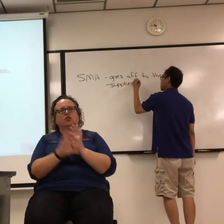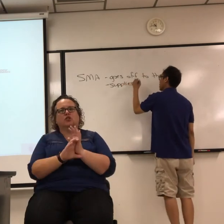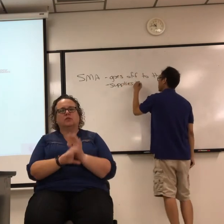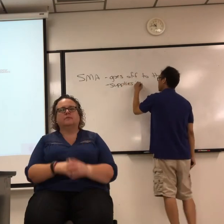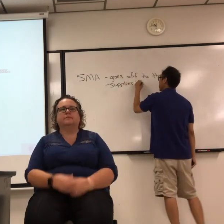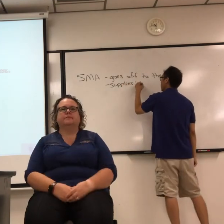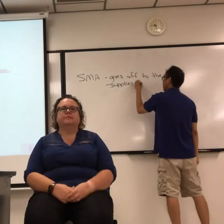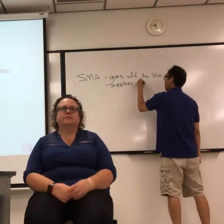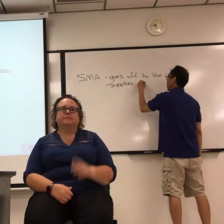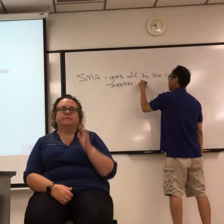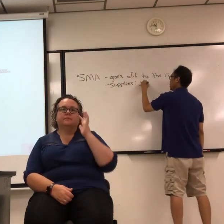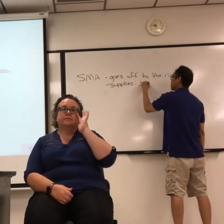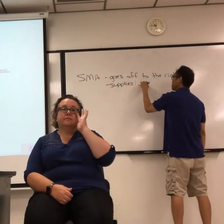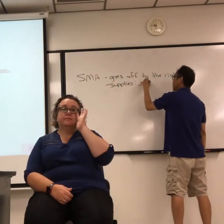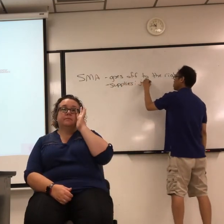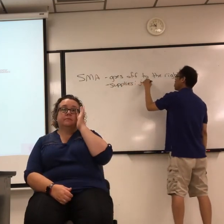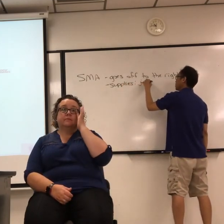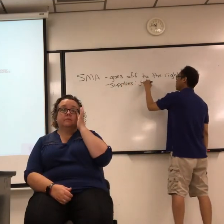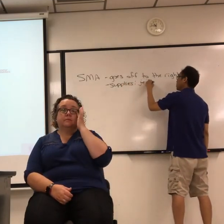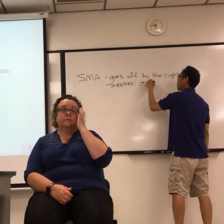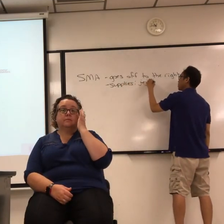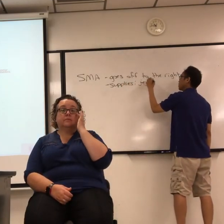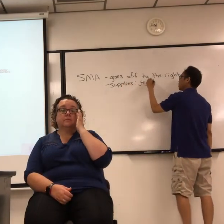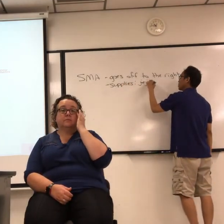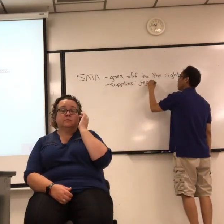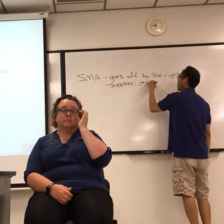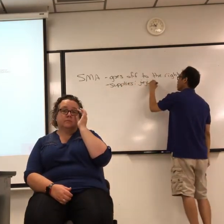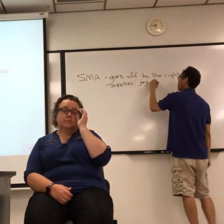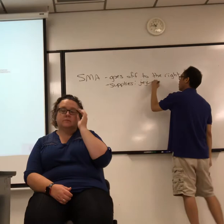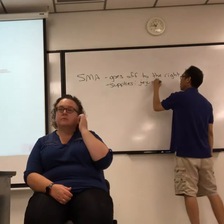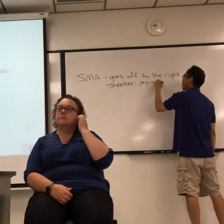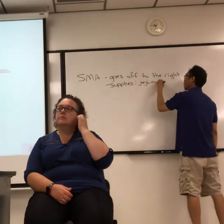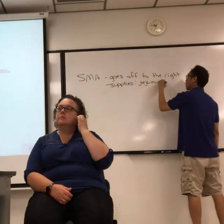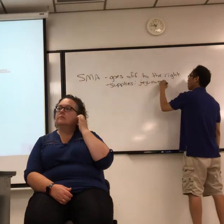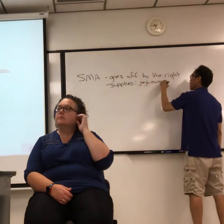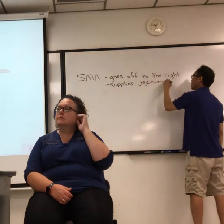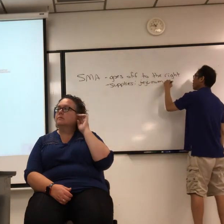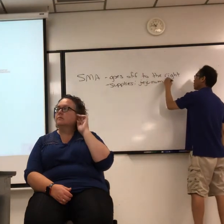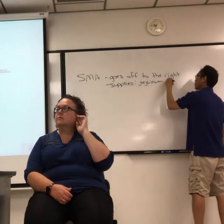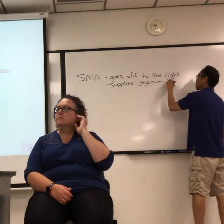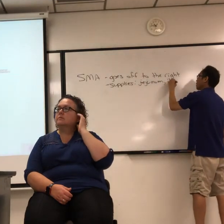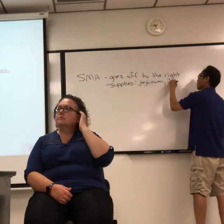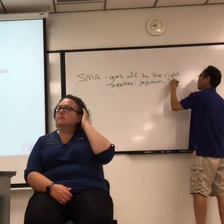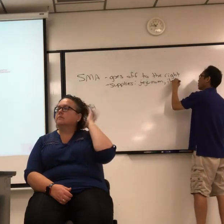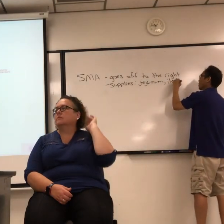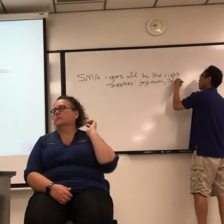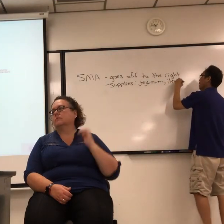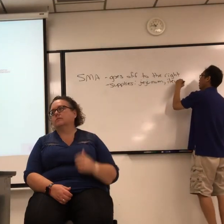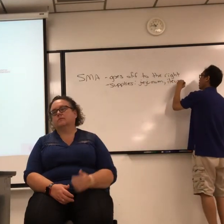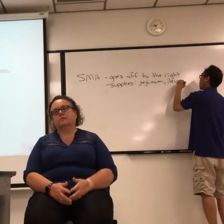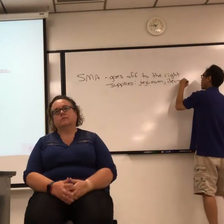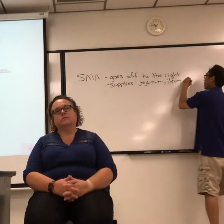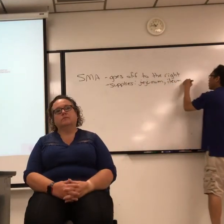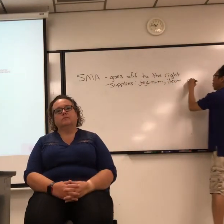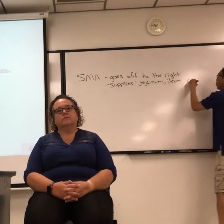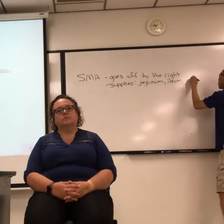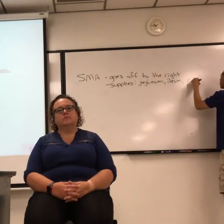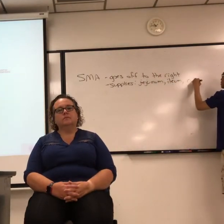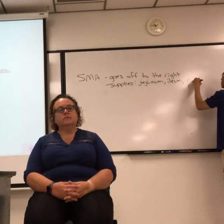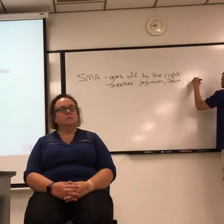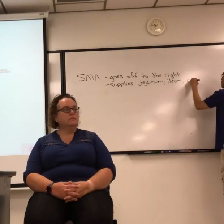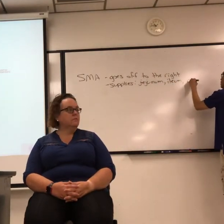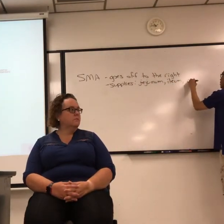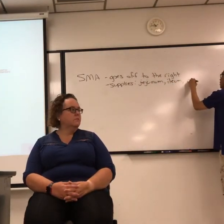Supplies jejunum, ileum,